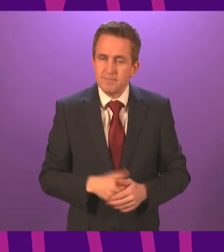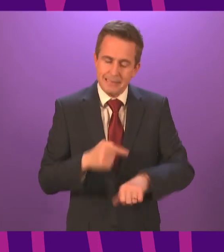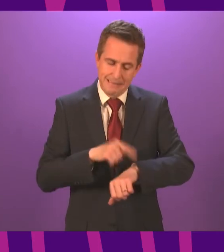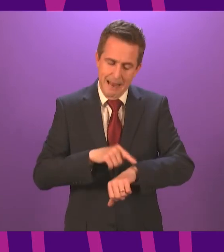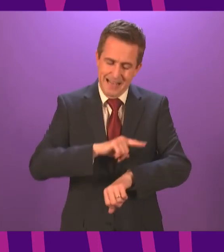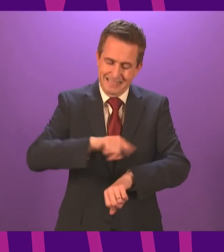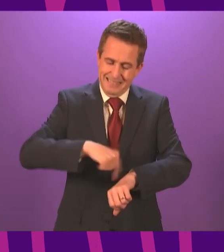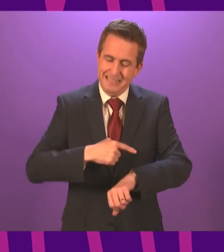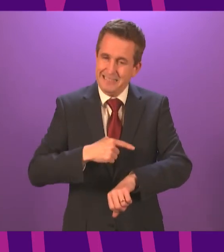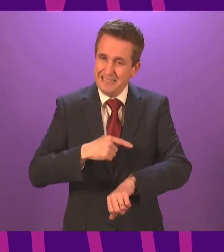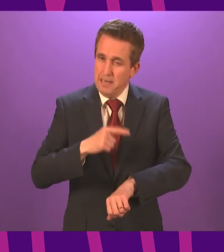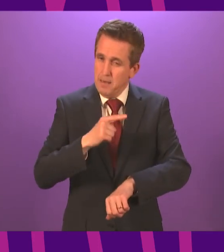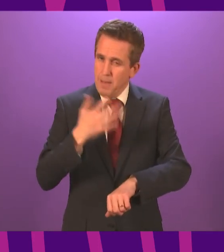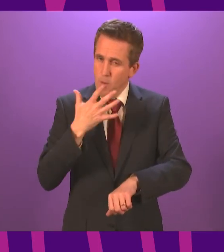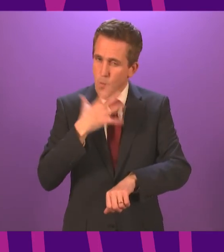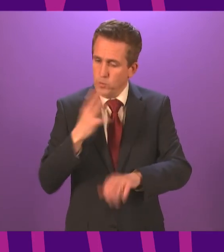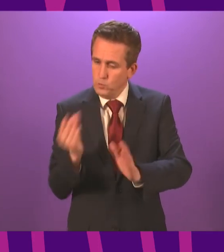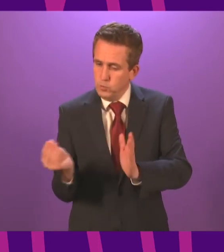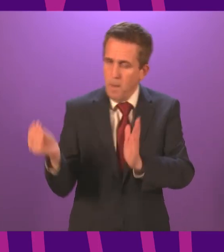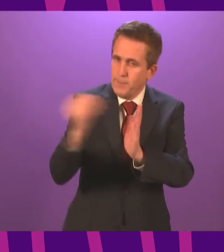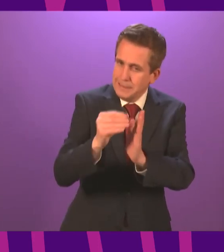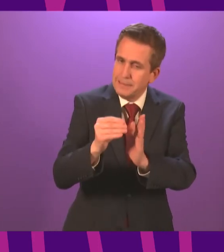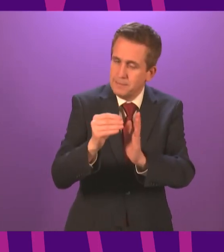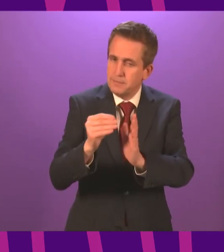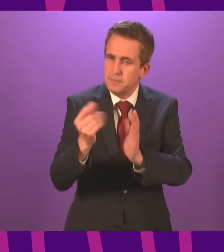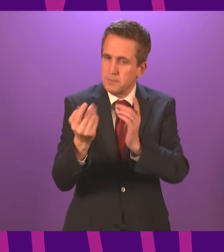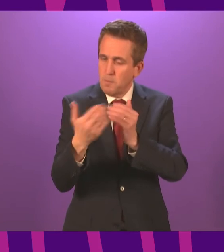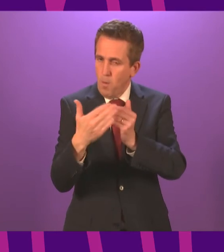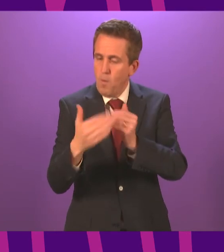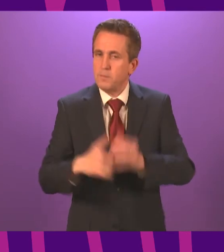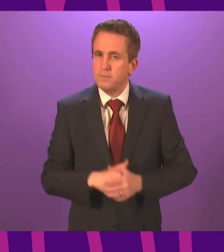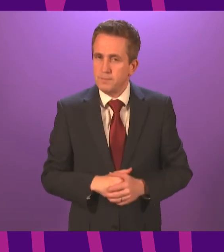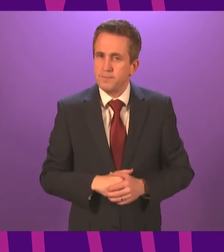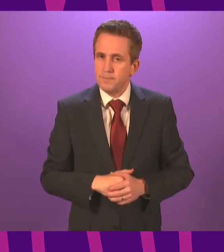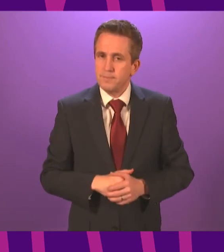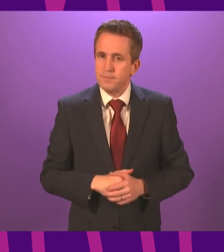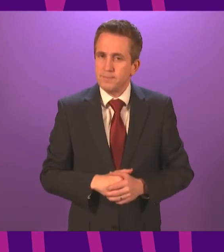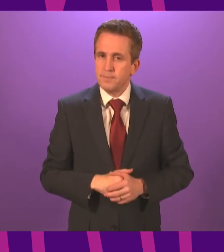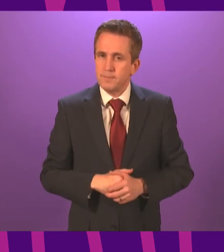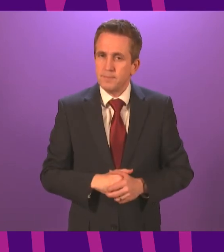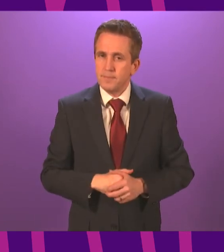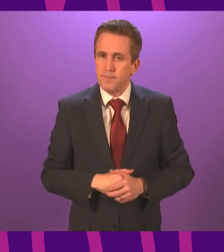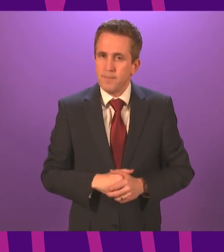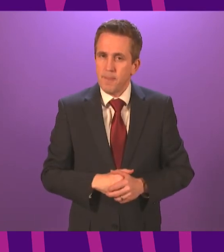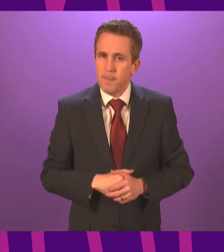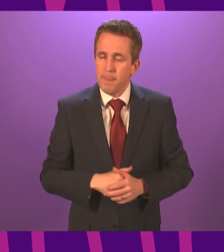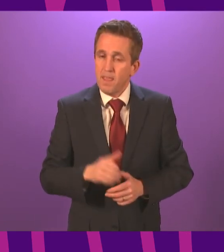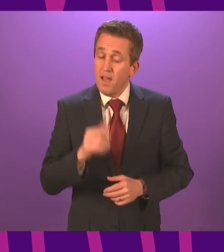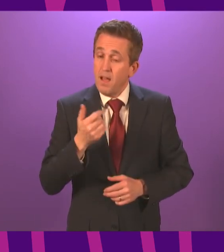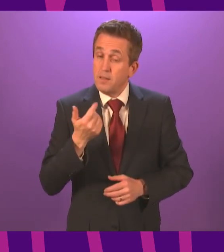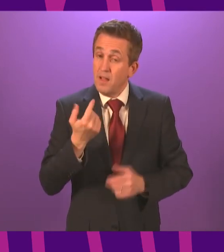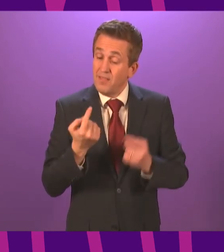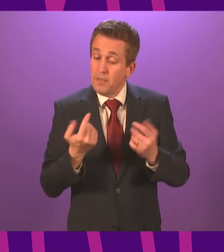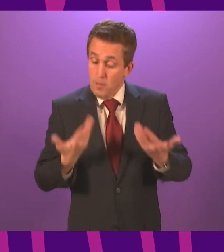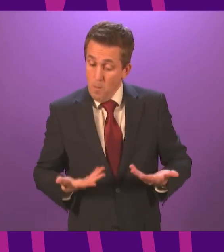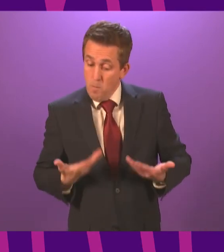time, but I want to make sure that, just as some others have said in this chamber, there is very much light at the